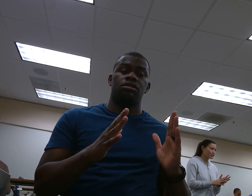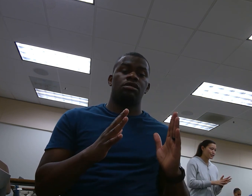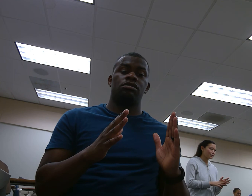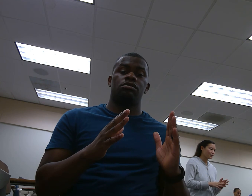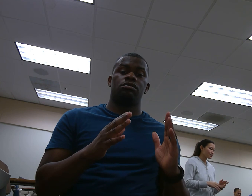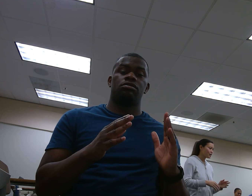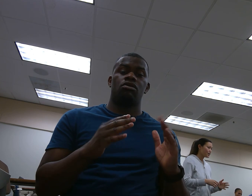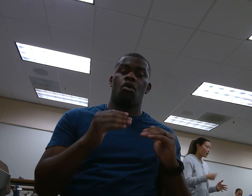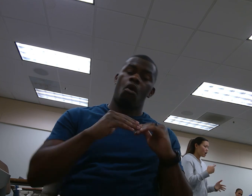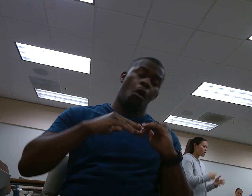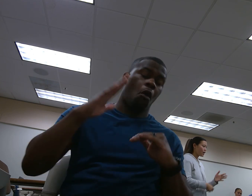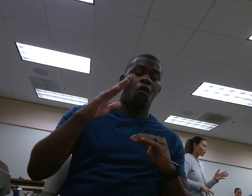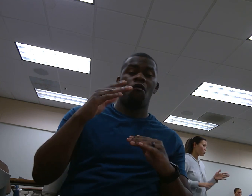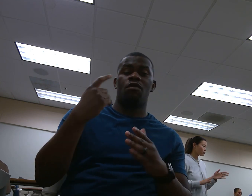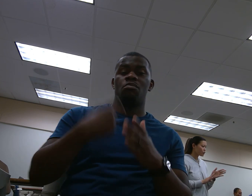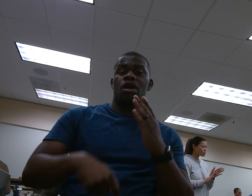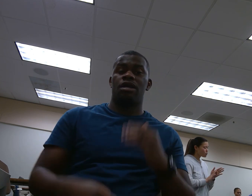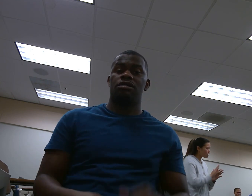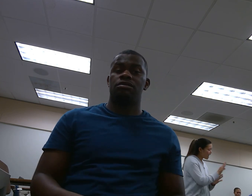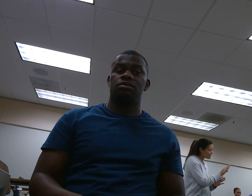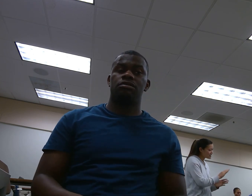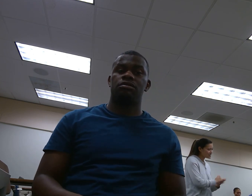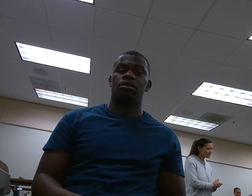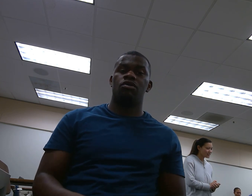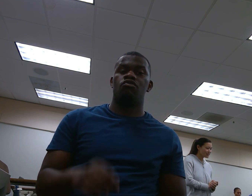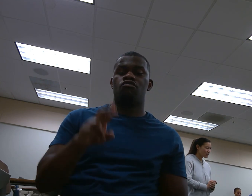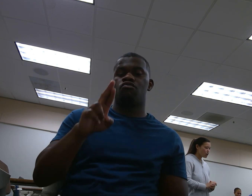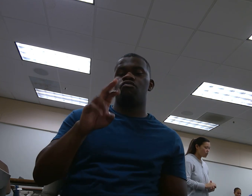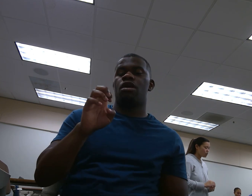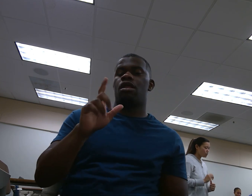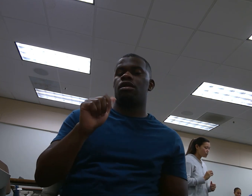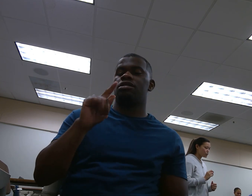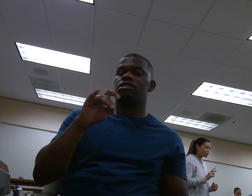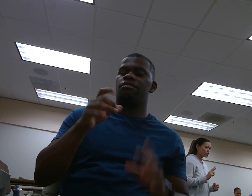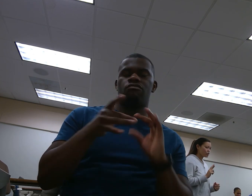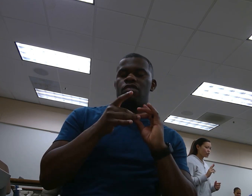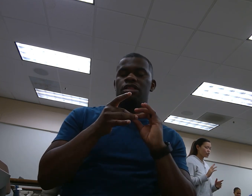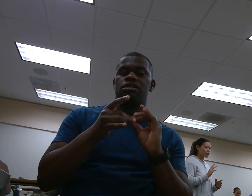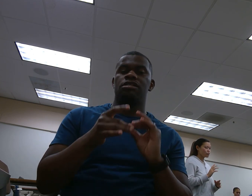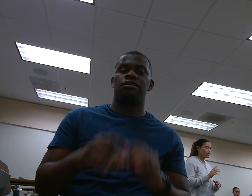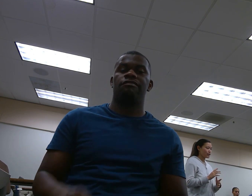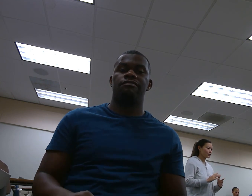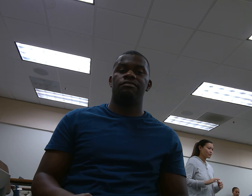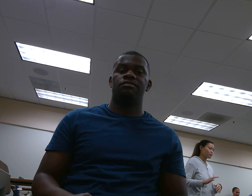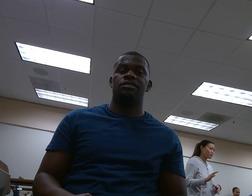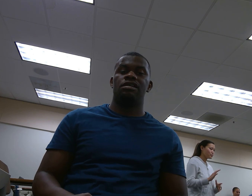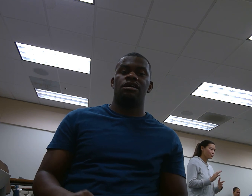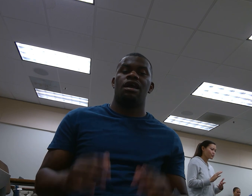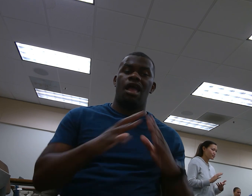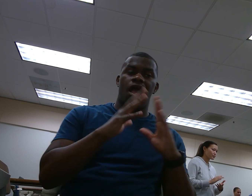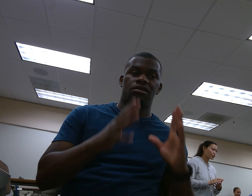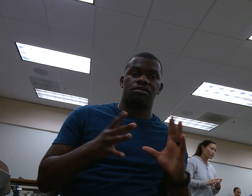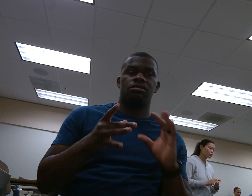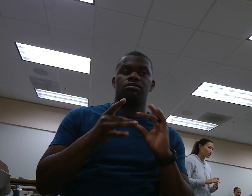Housing overpriced relative to housing is overpriced relative to rent.